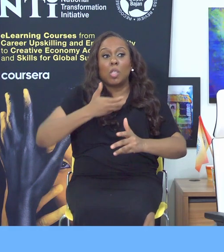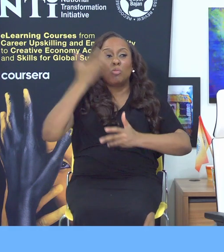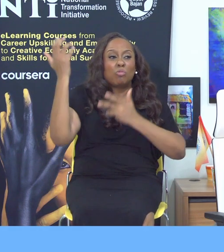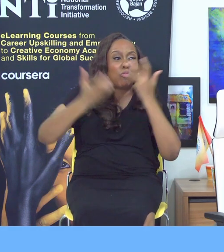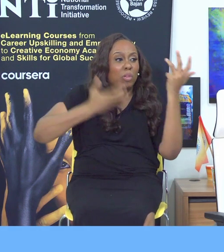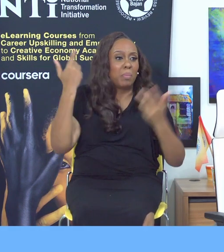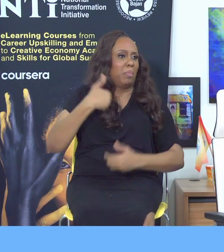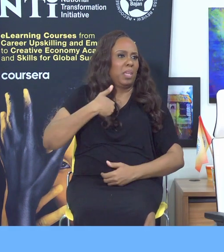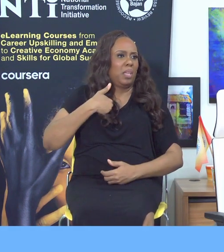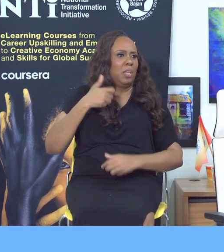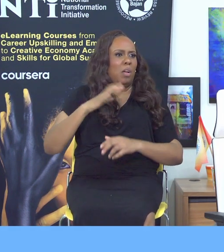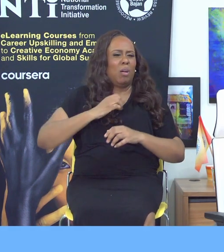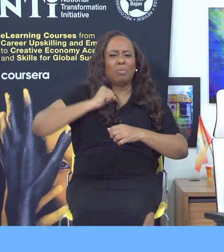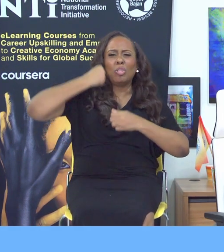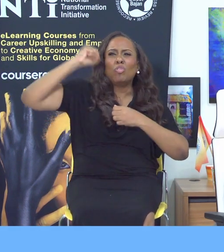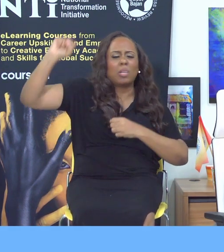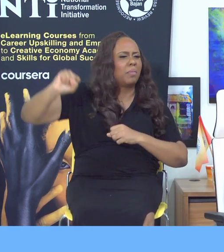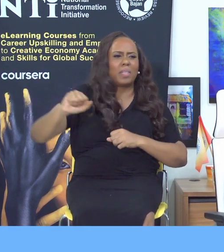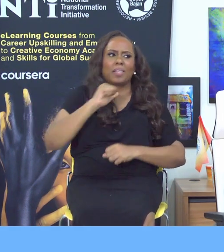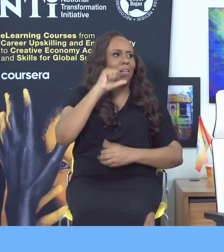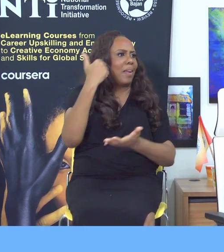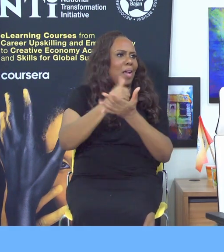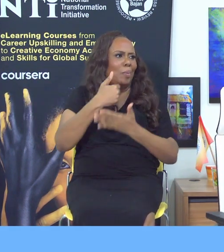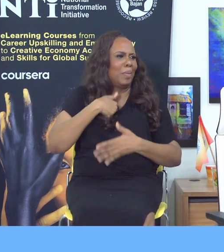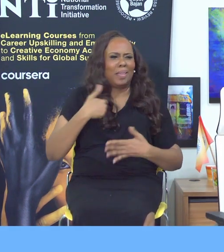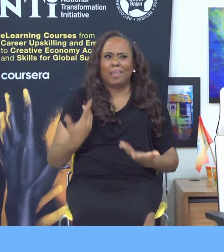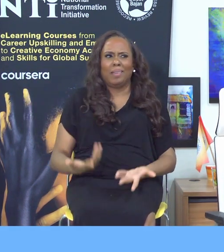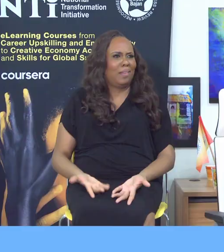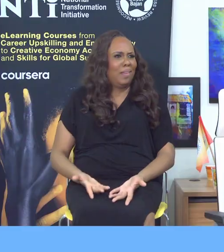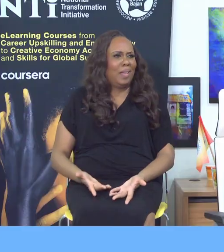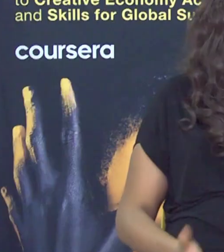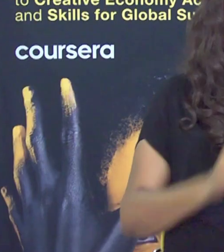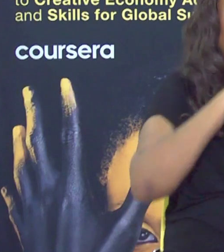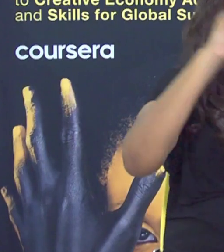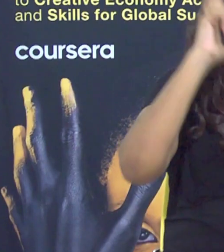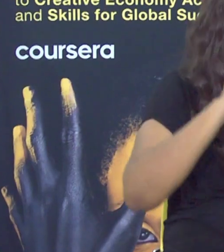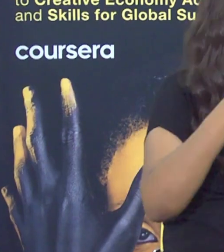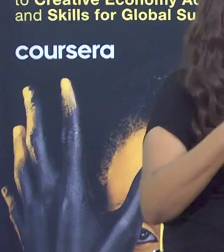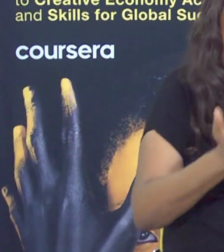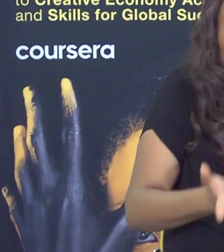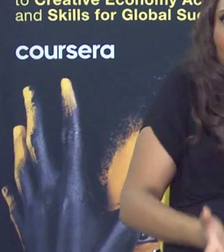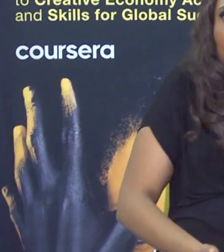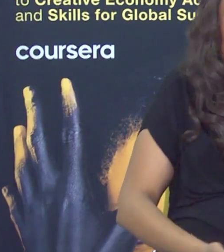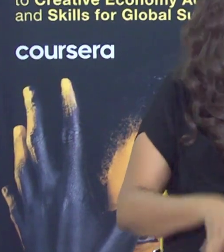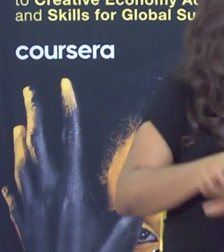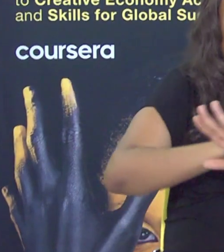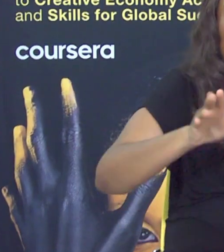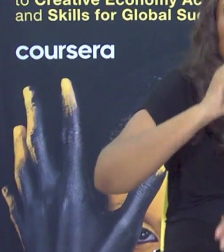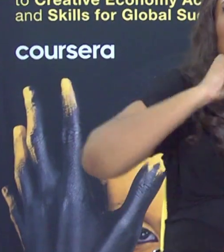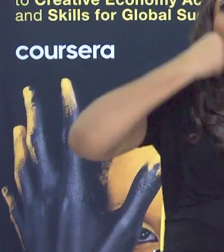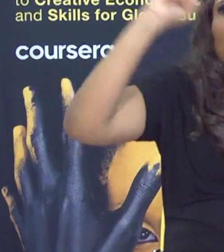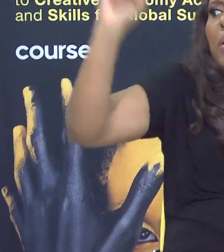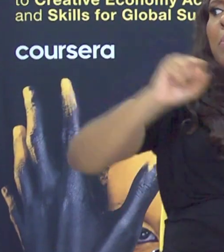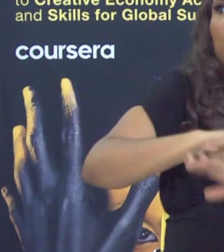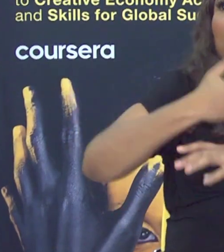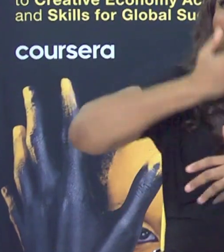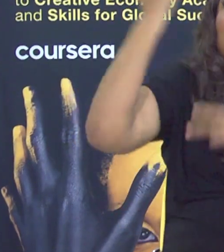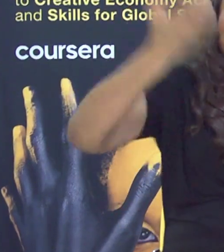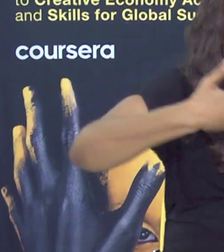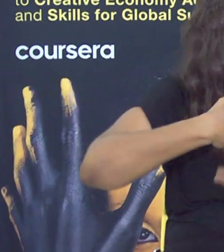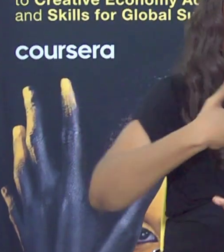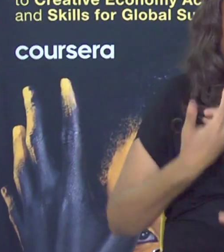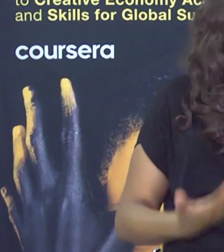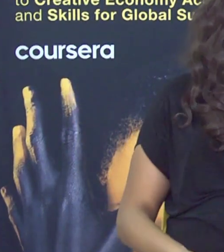just not going to help. It's not going to make communication easy. Yeah. It's a no-no. Yeah. It's a very